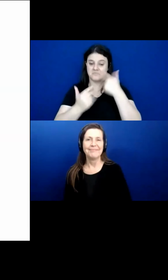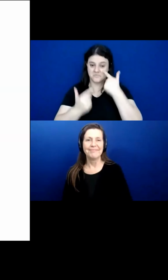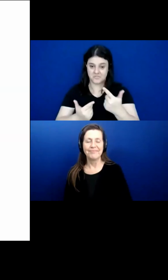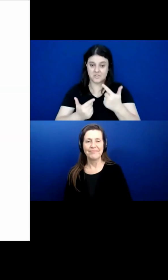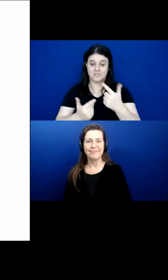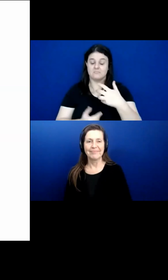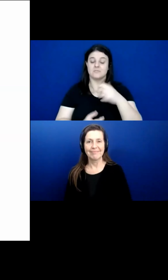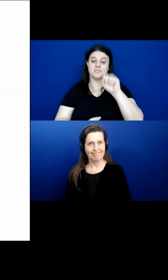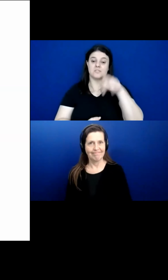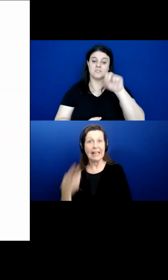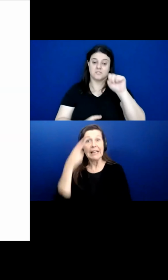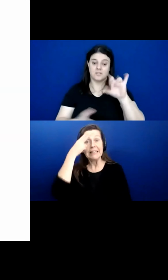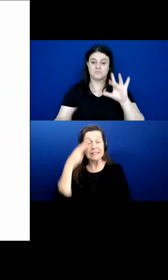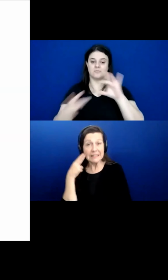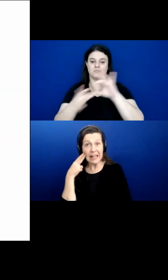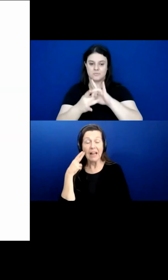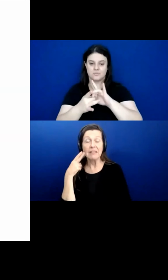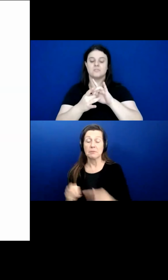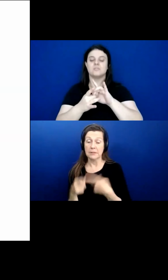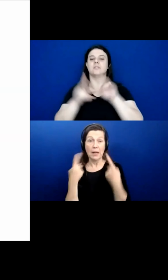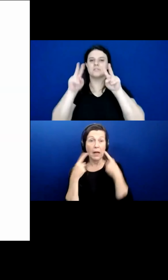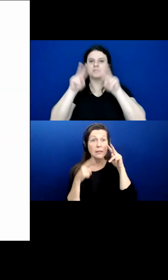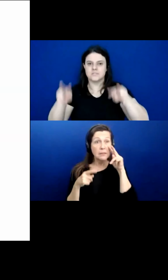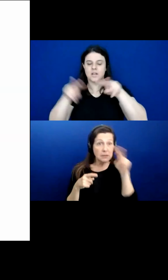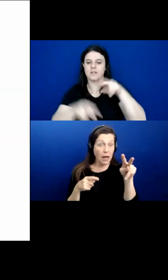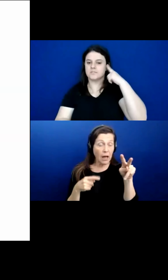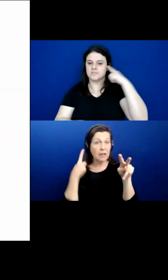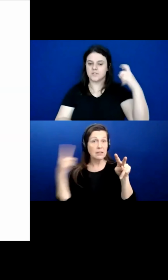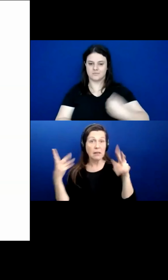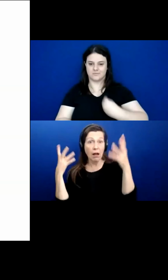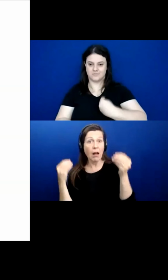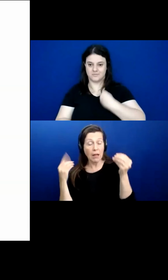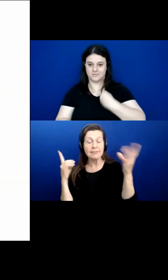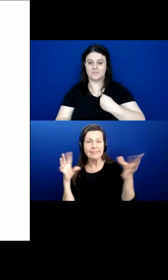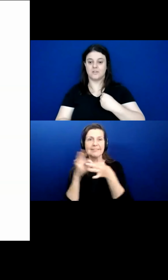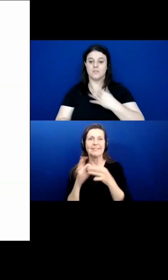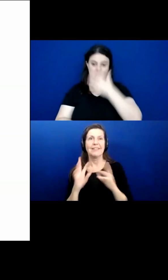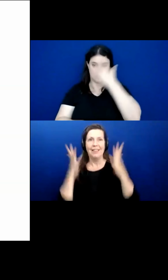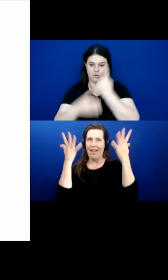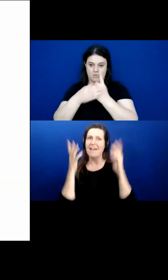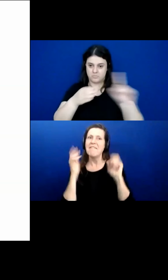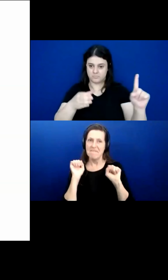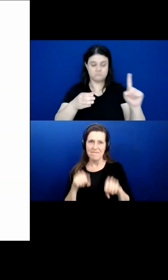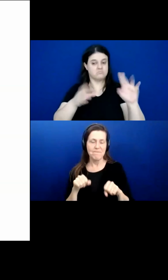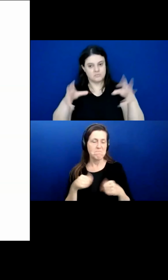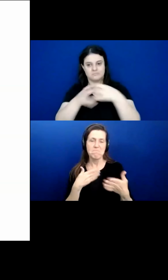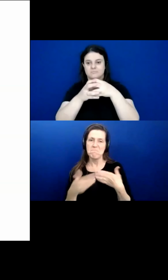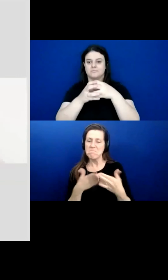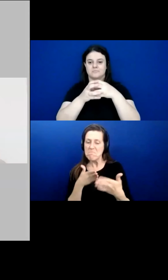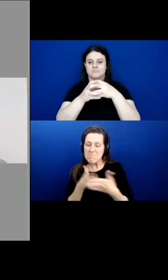Sense, connecting sight, sound and life. No one left out of life, no matter what.